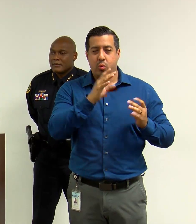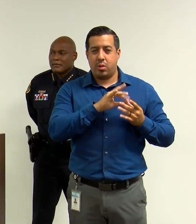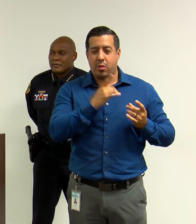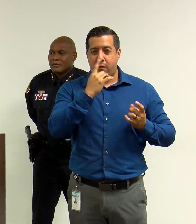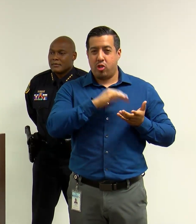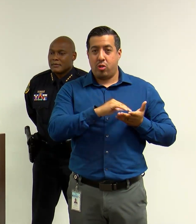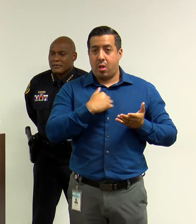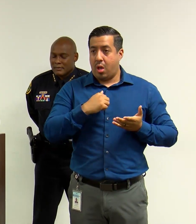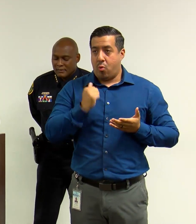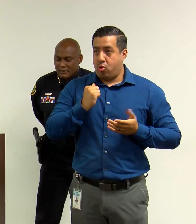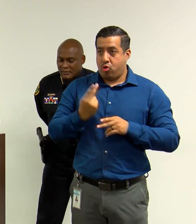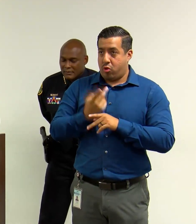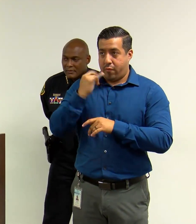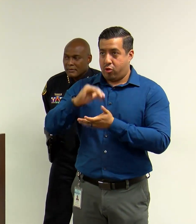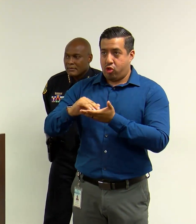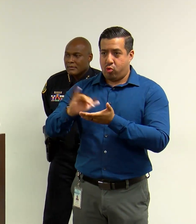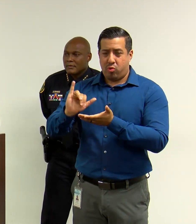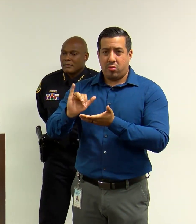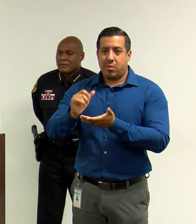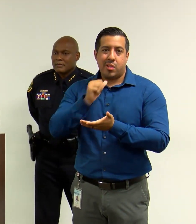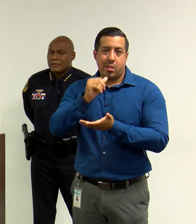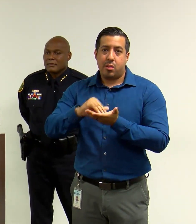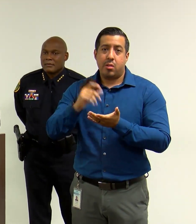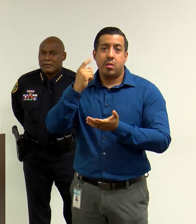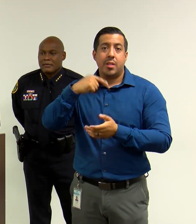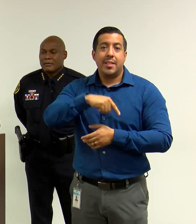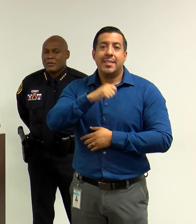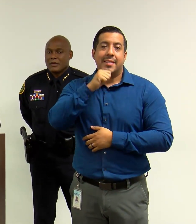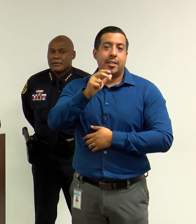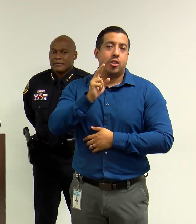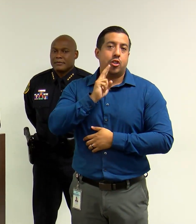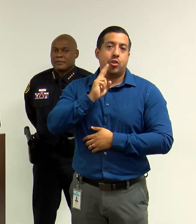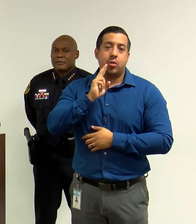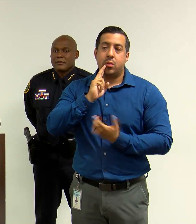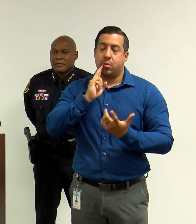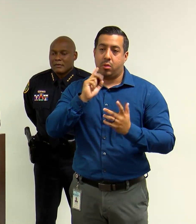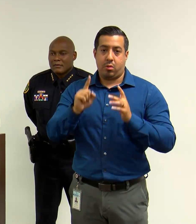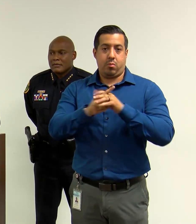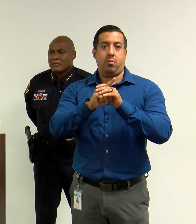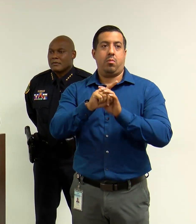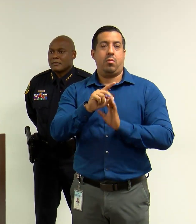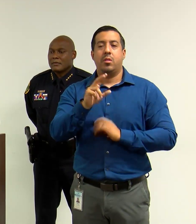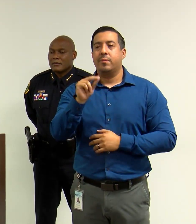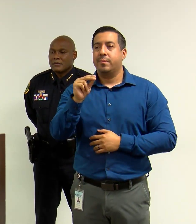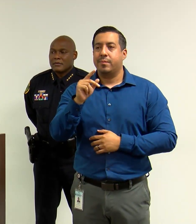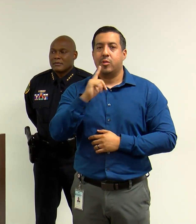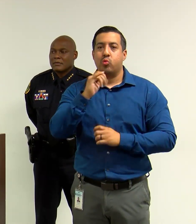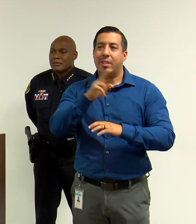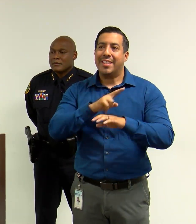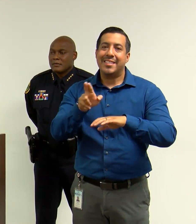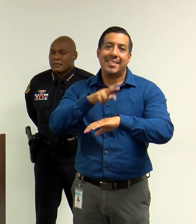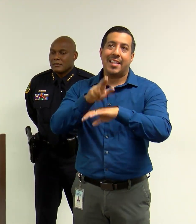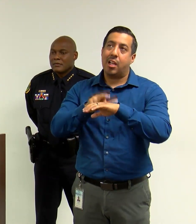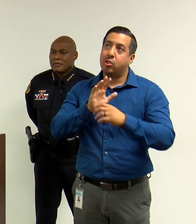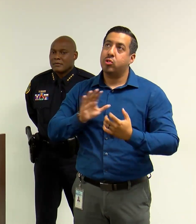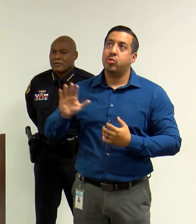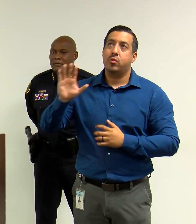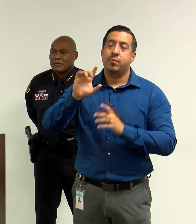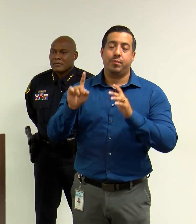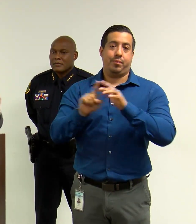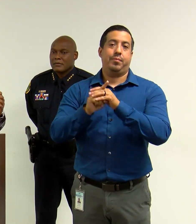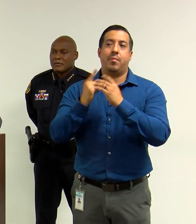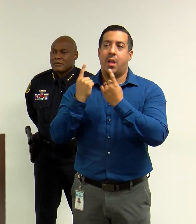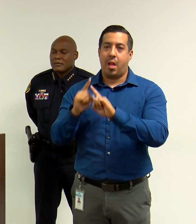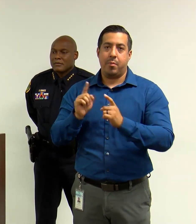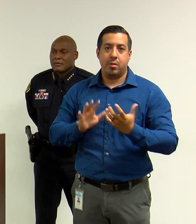excuse, and I won't use that excuse, but this is not a Houston phenomenon. It is a national phenomenon. And it's